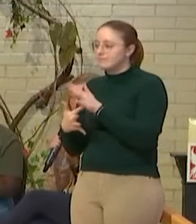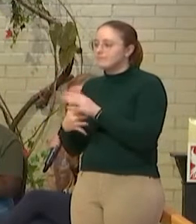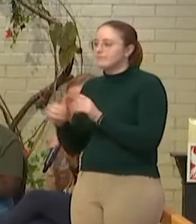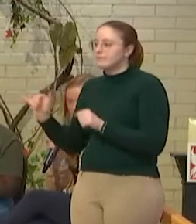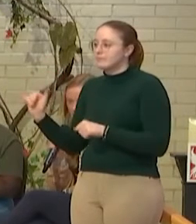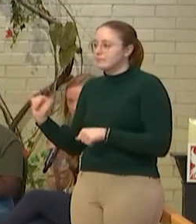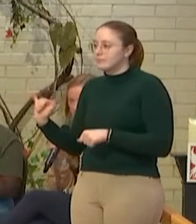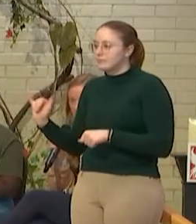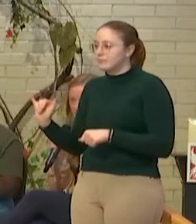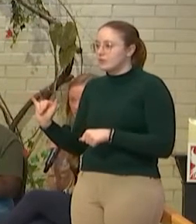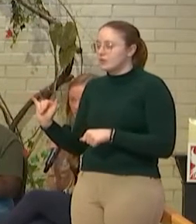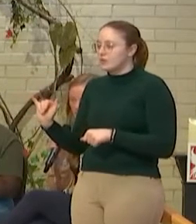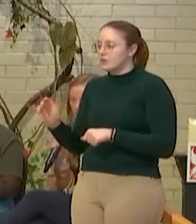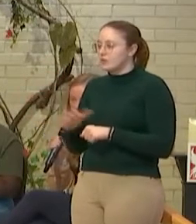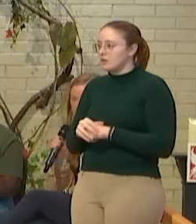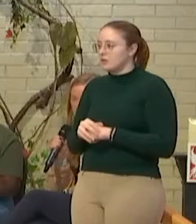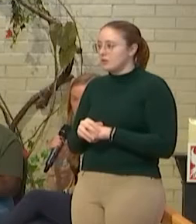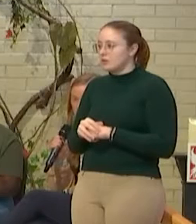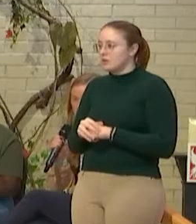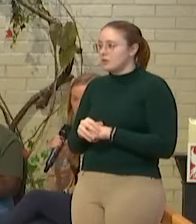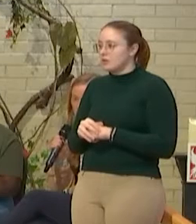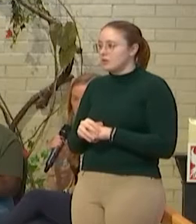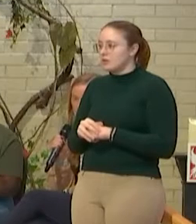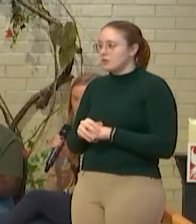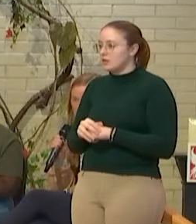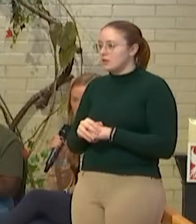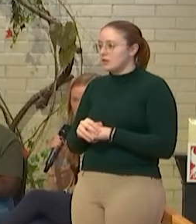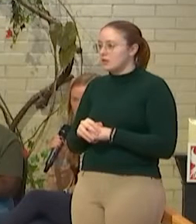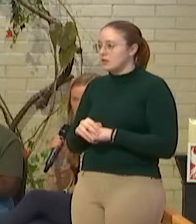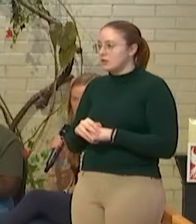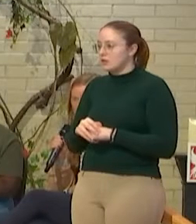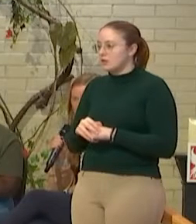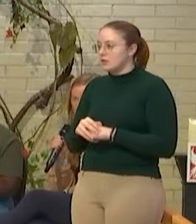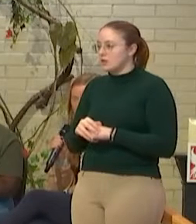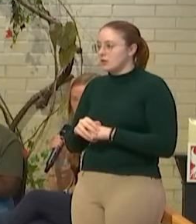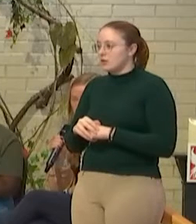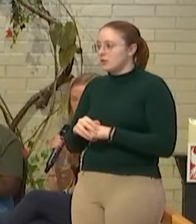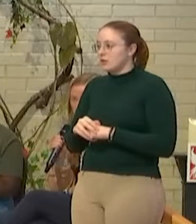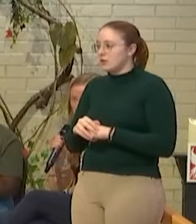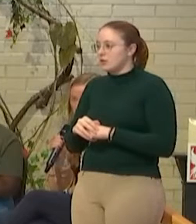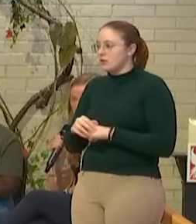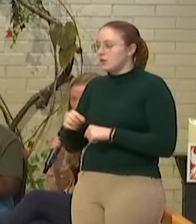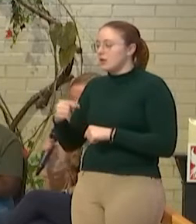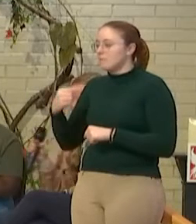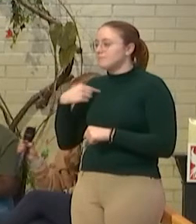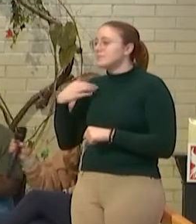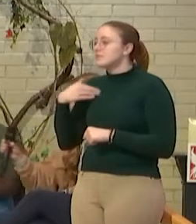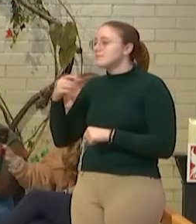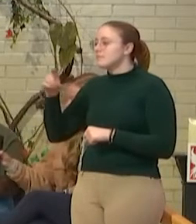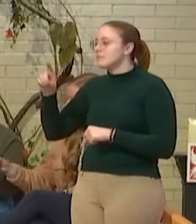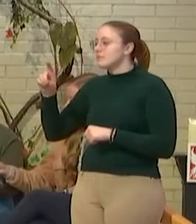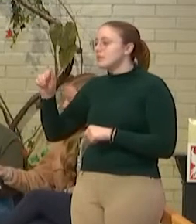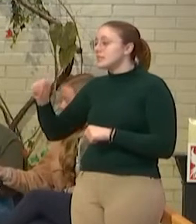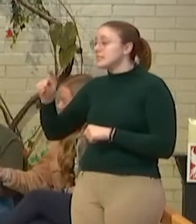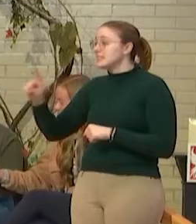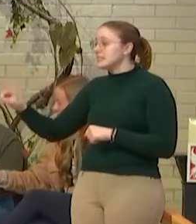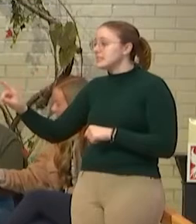have an LD in processing disorder and an anxiety disorder with ADHD and ADD.